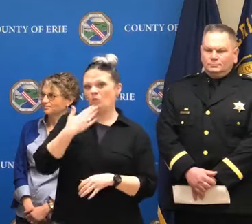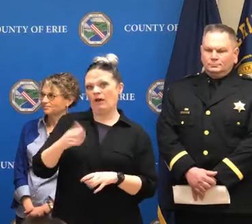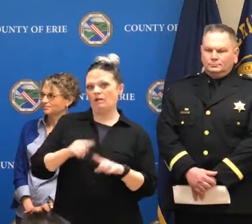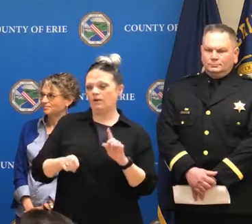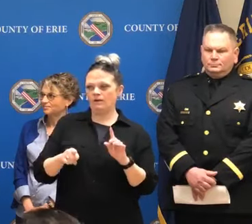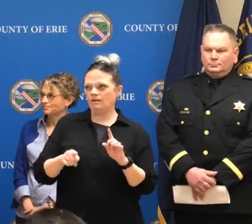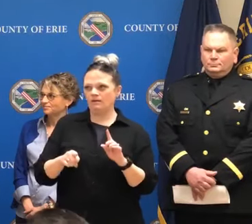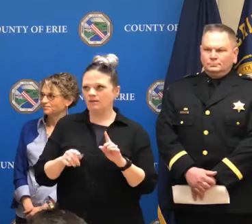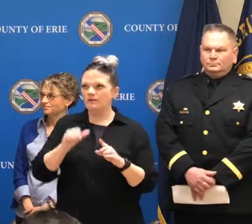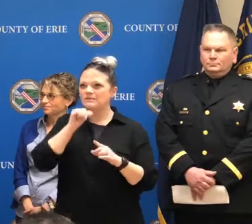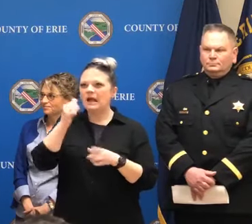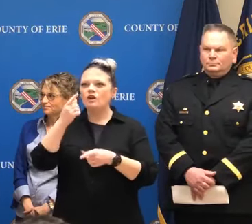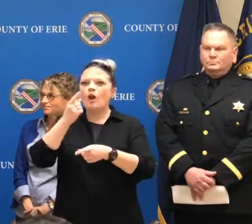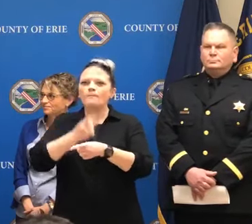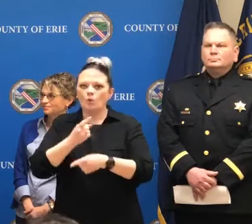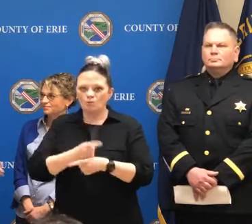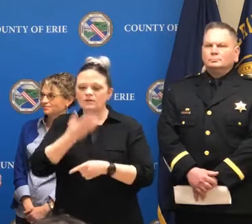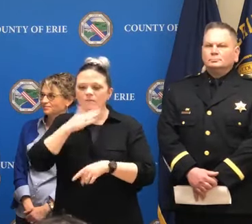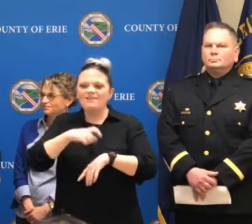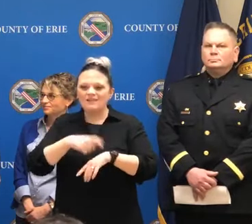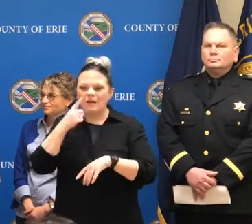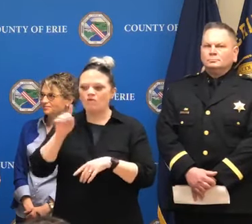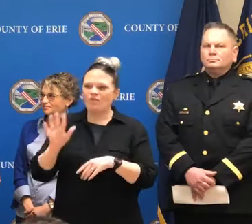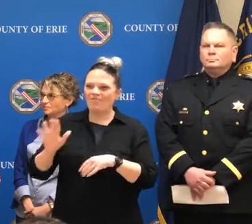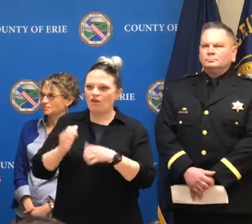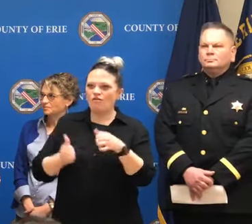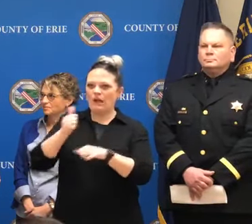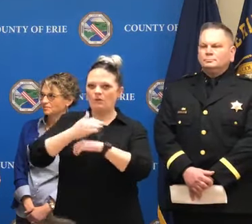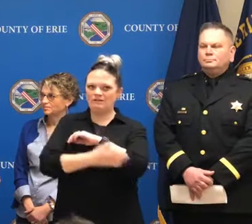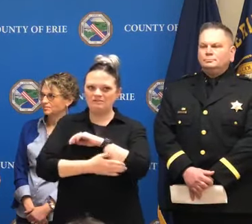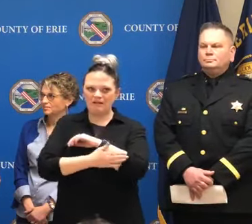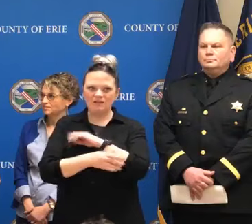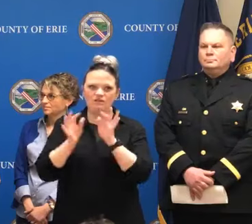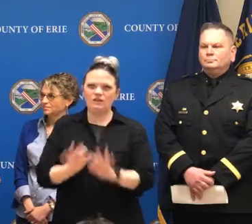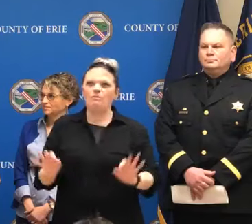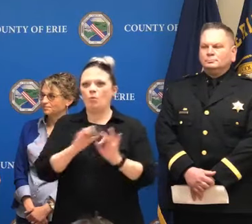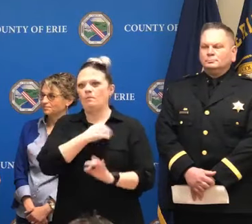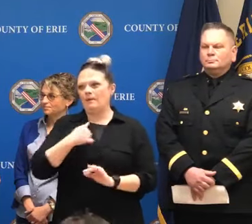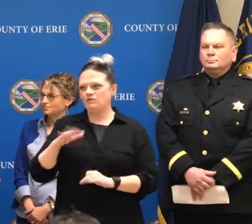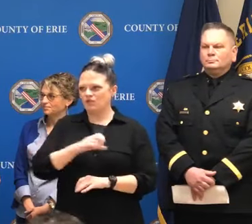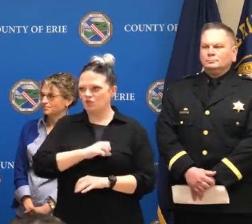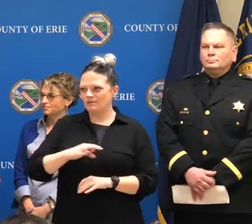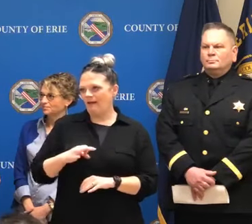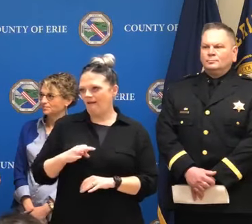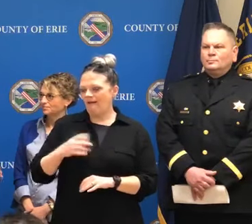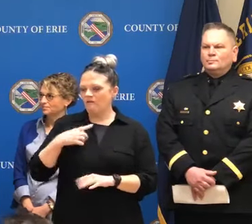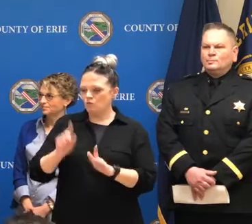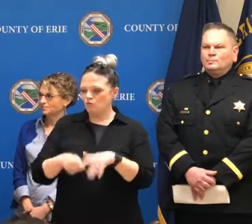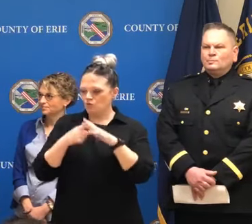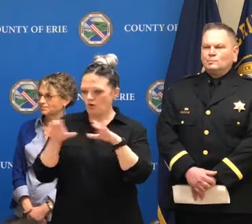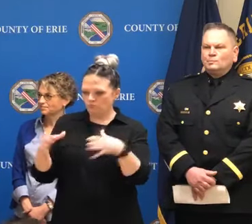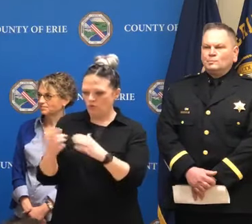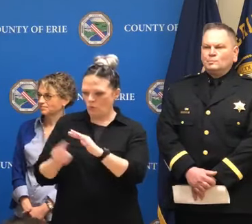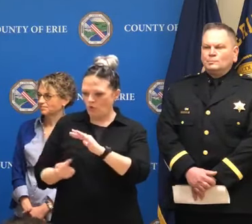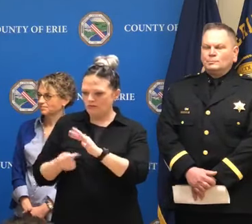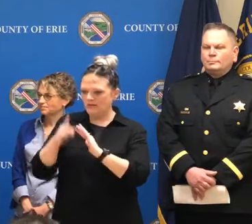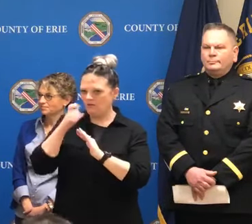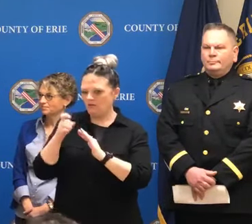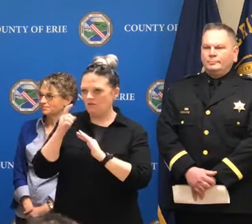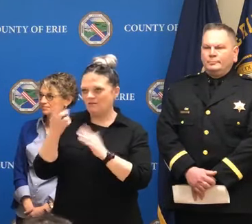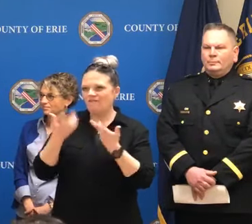not really appropriate and in a bad time for the county executive and some of his key members of his staff to have to go in quarantine because they do know they